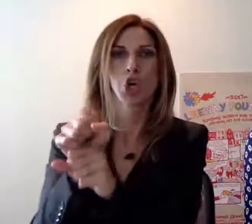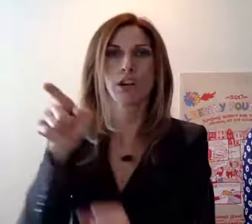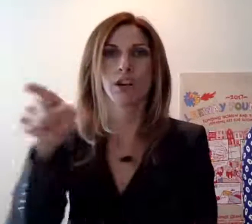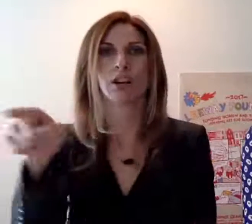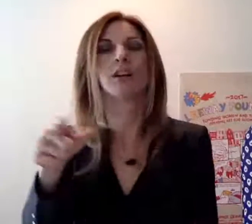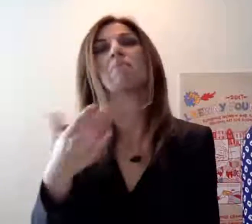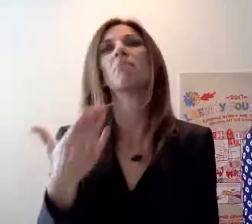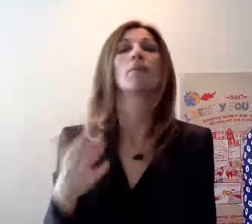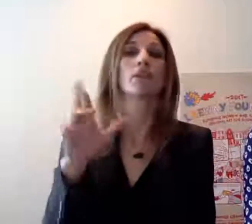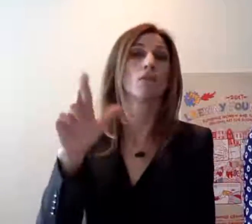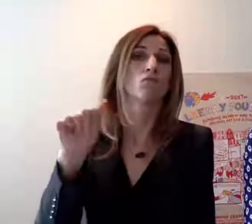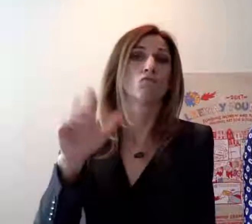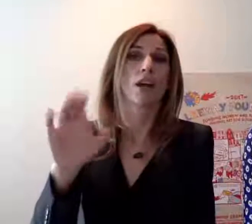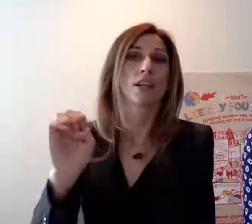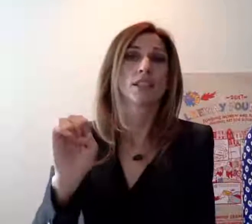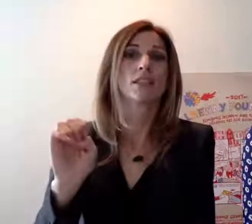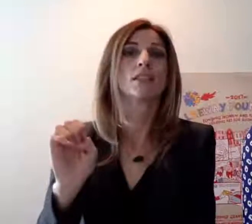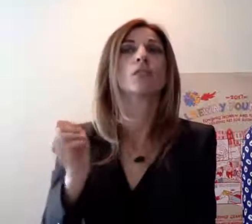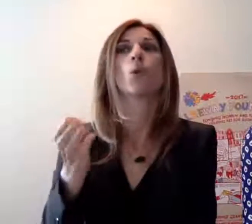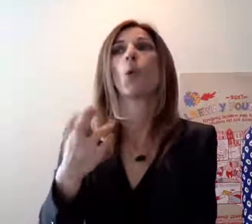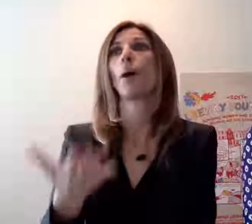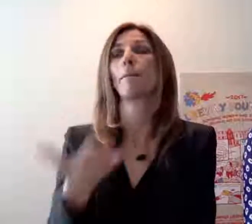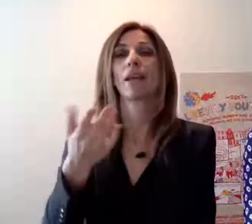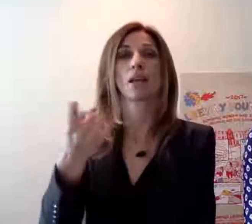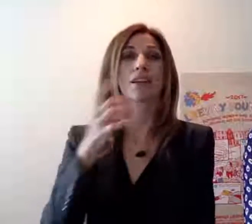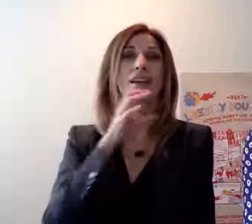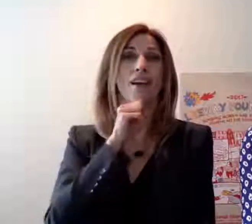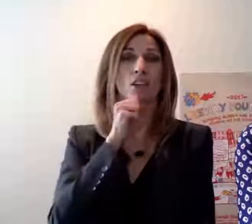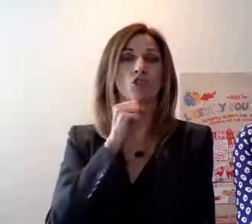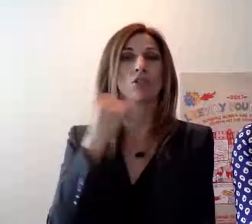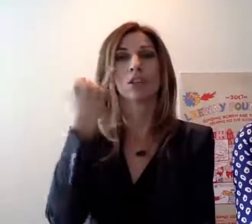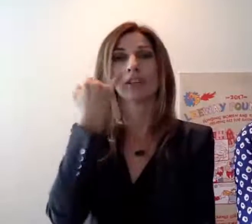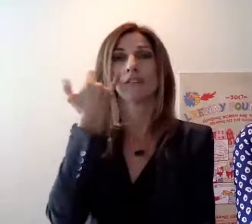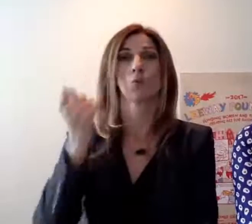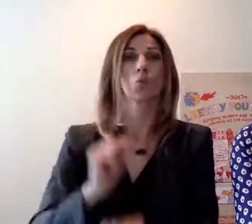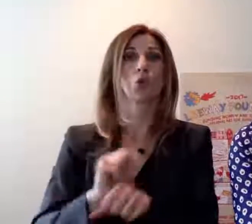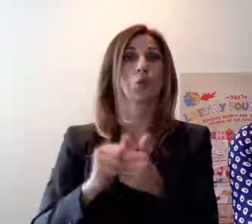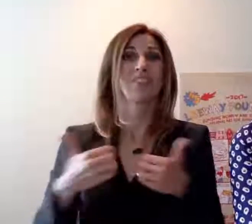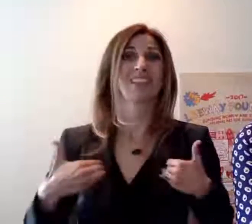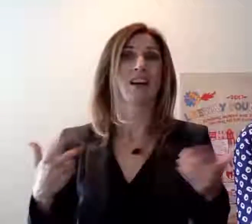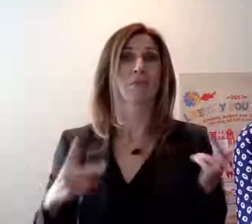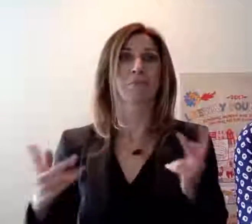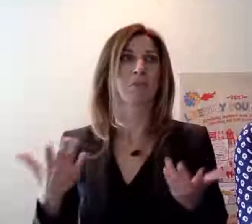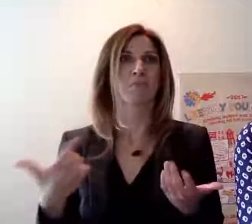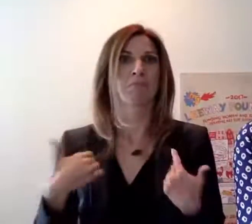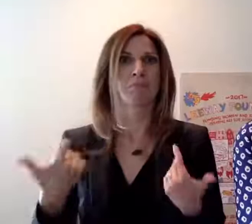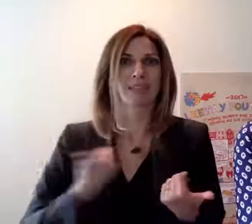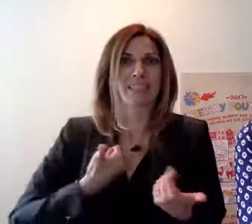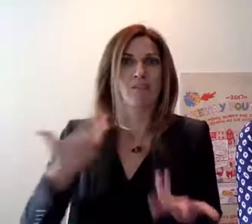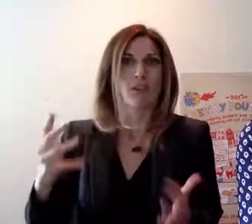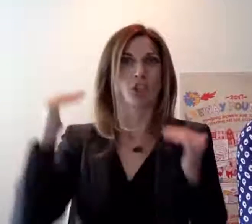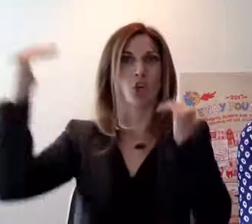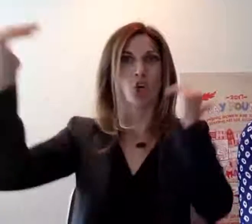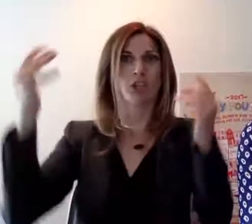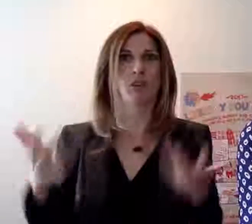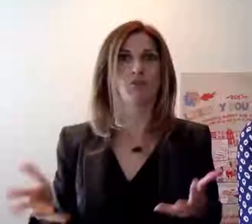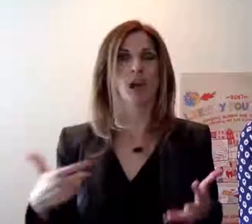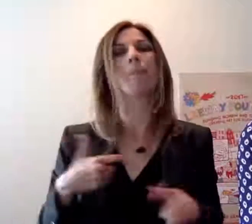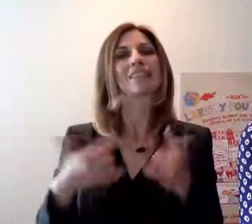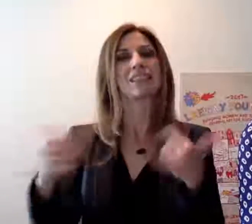of race or even in terms of age. So if you work primarily with youth and you're someone who's grown. And if